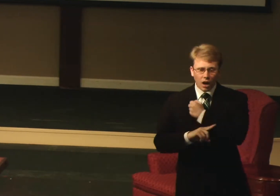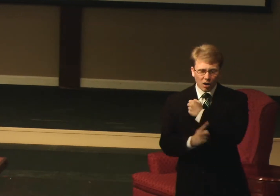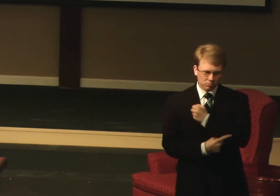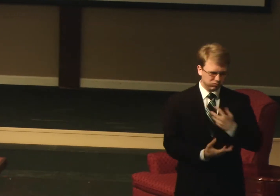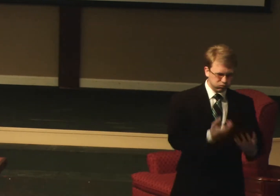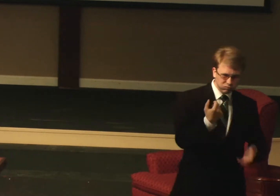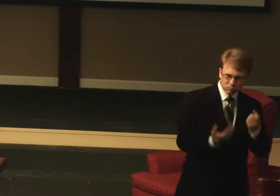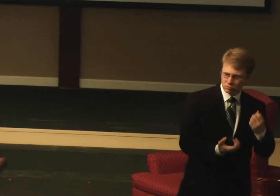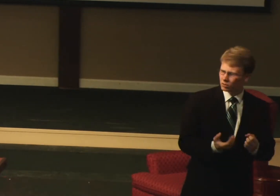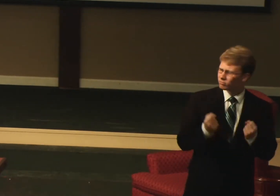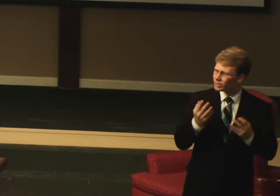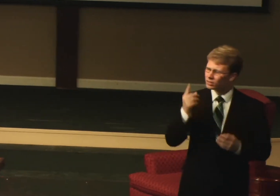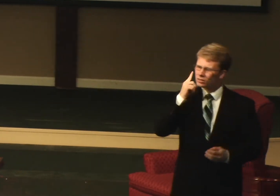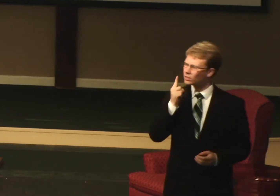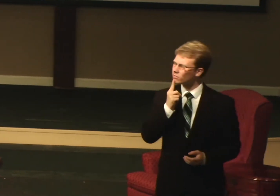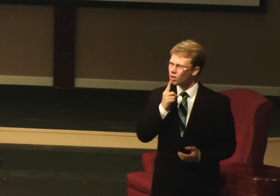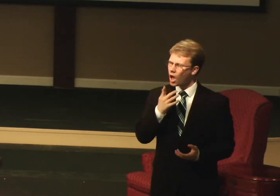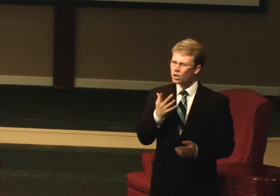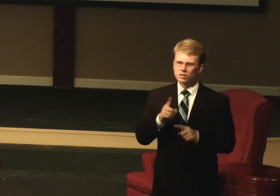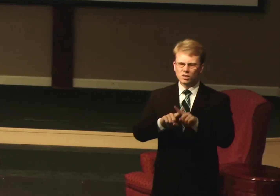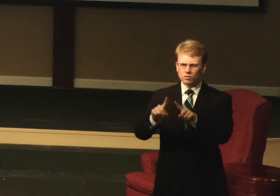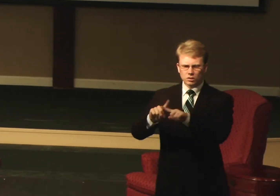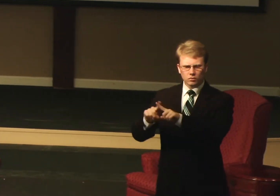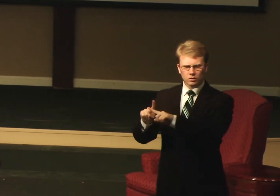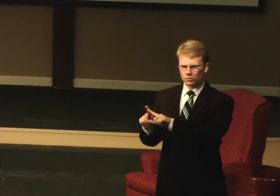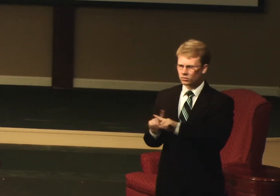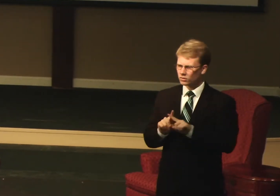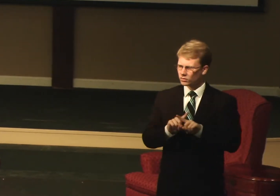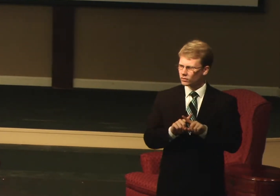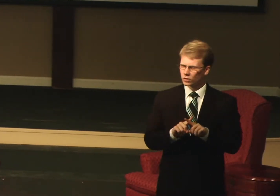signing. They would pick up things from the dump.